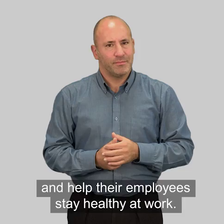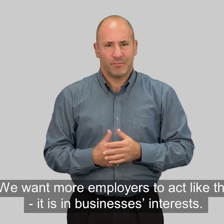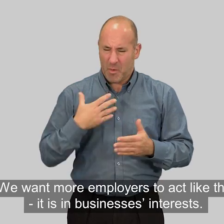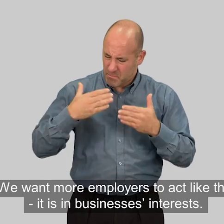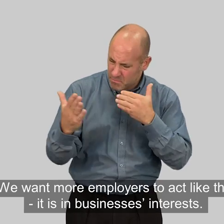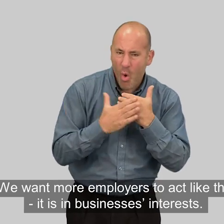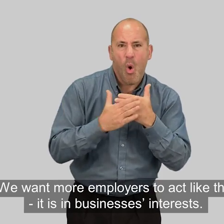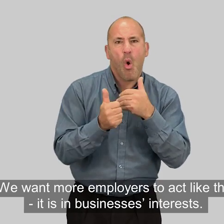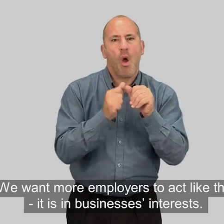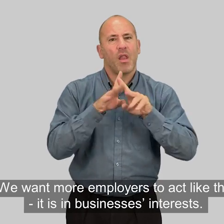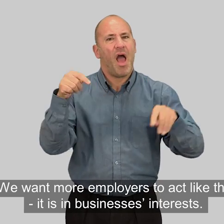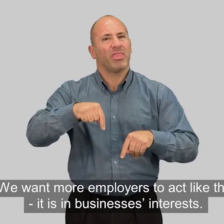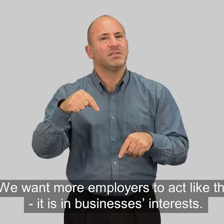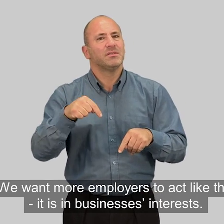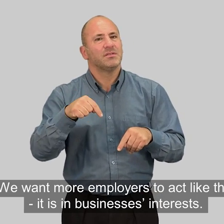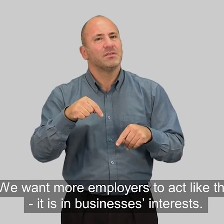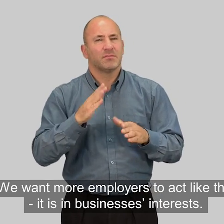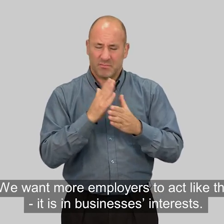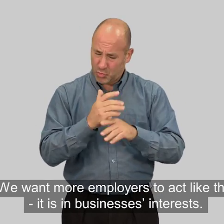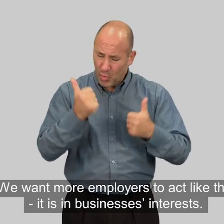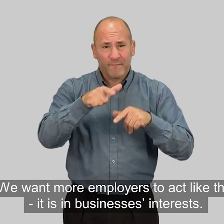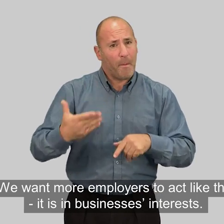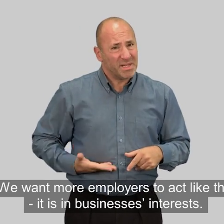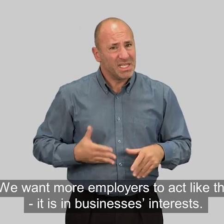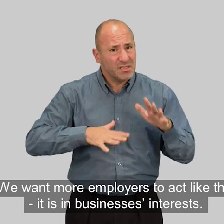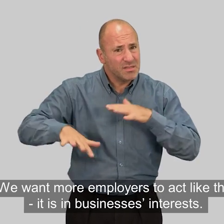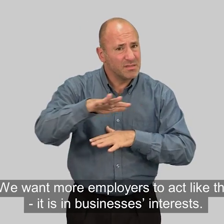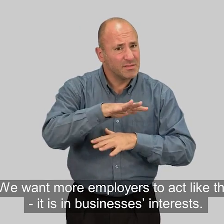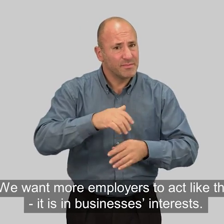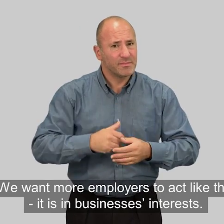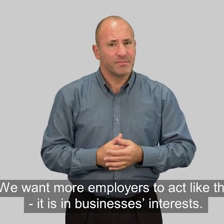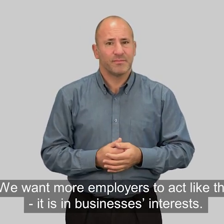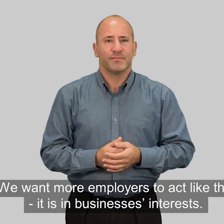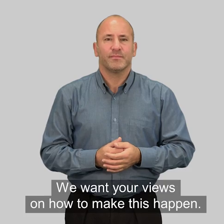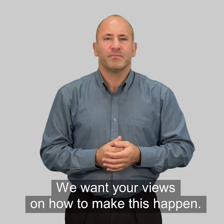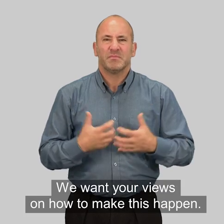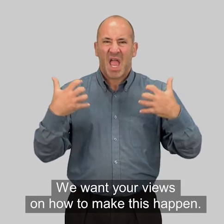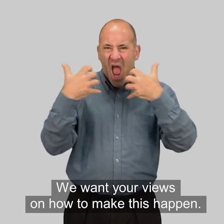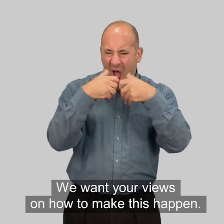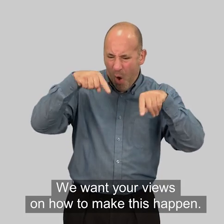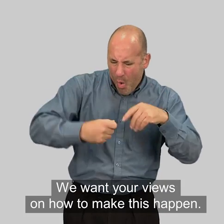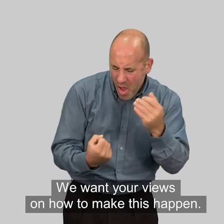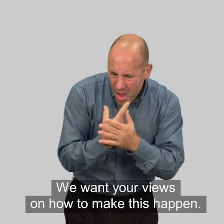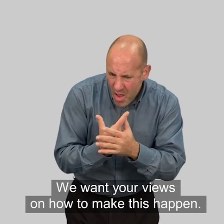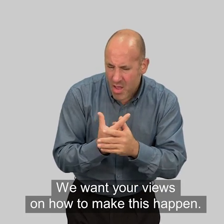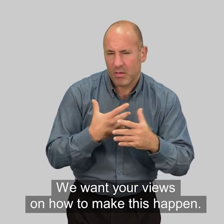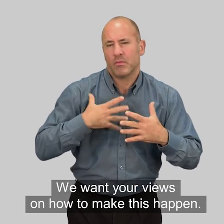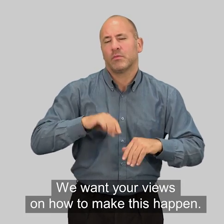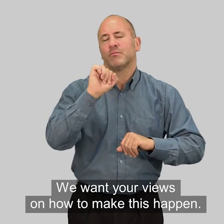We want more employers to act like this. It is in businesses' interests. We want your views on